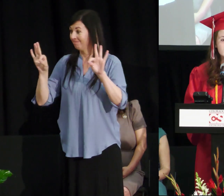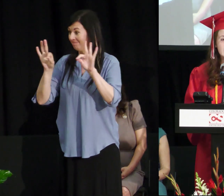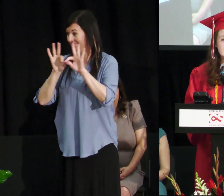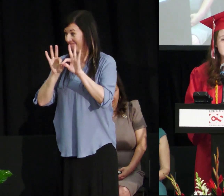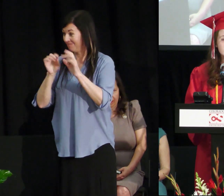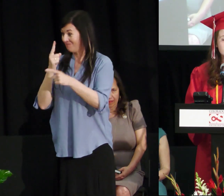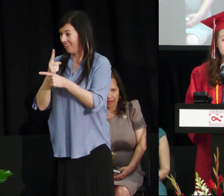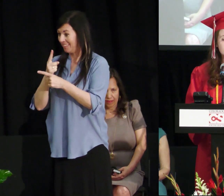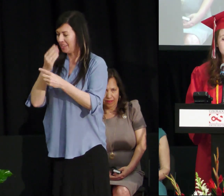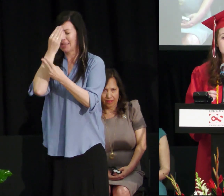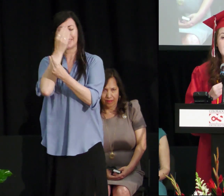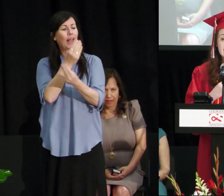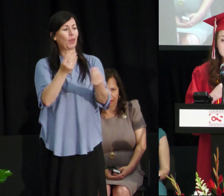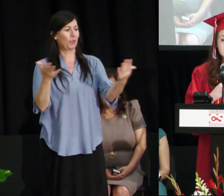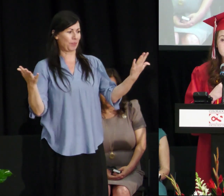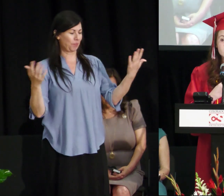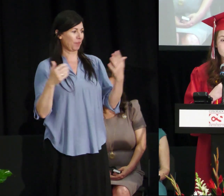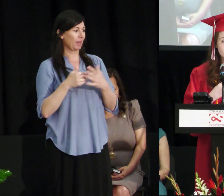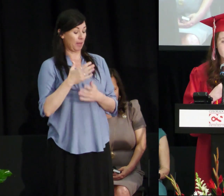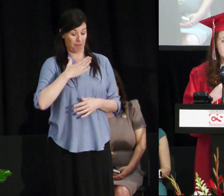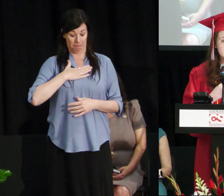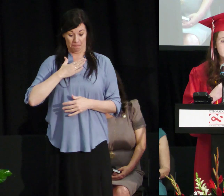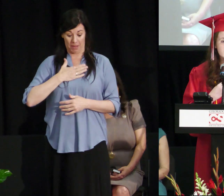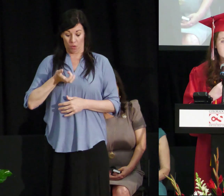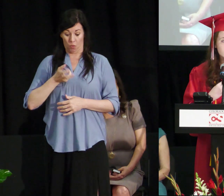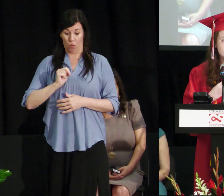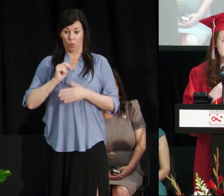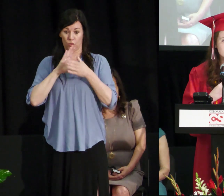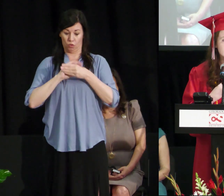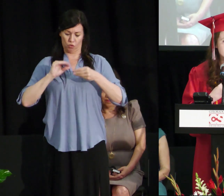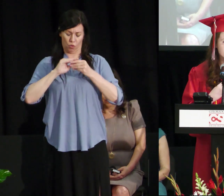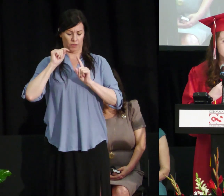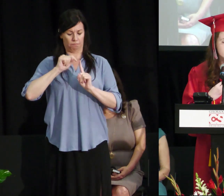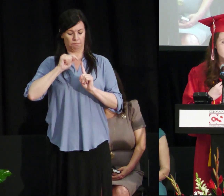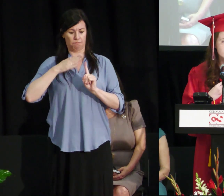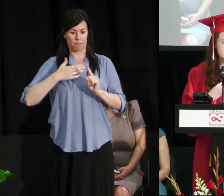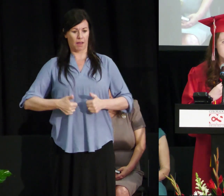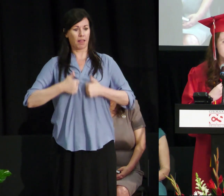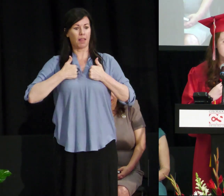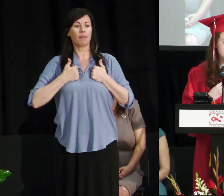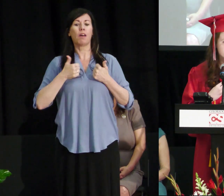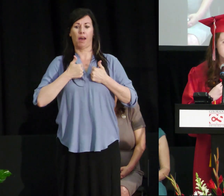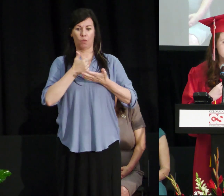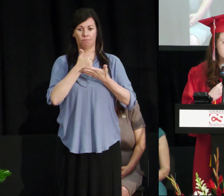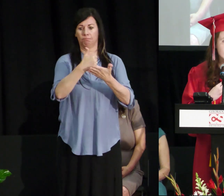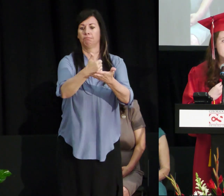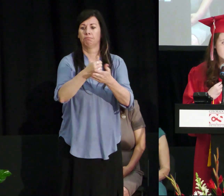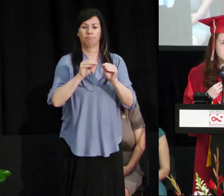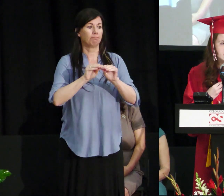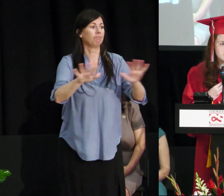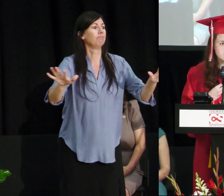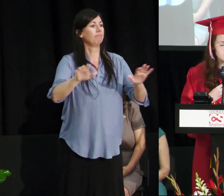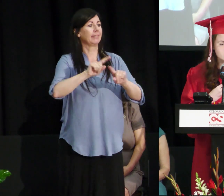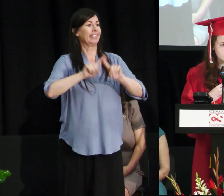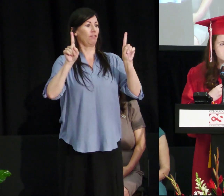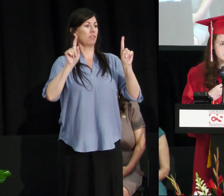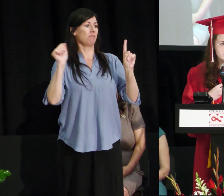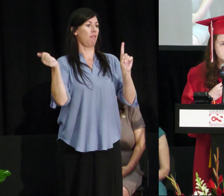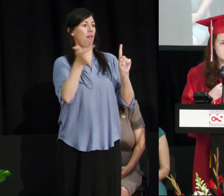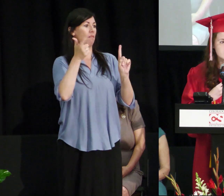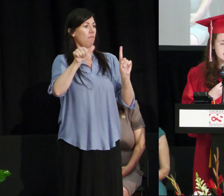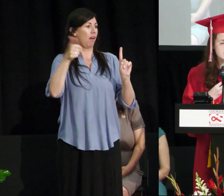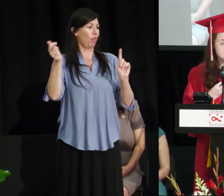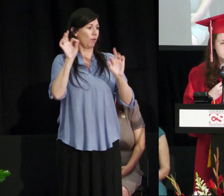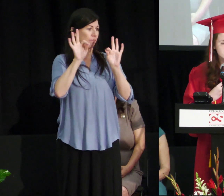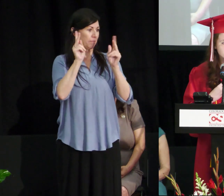that my story is going to make a difference for other people. I'm going to change the world